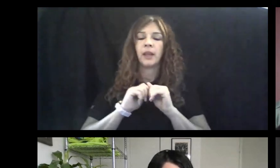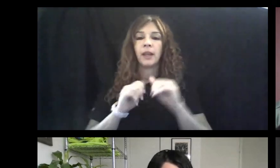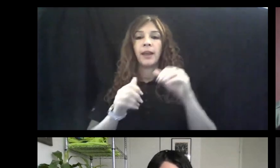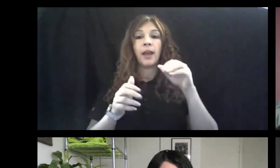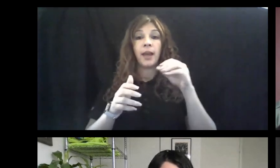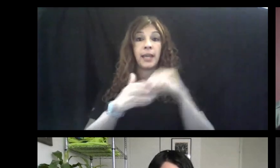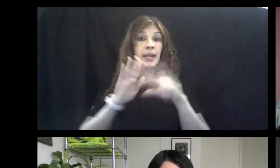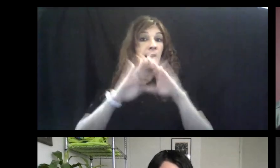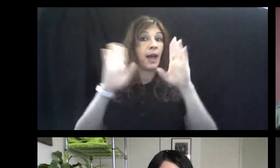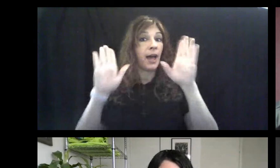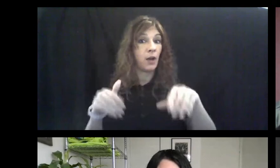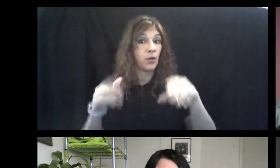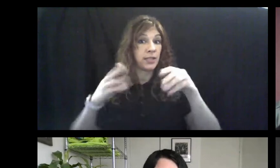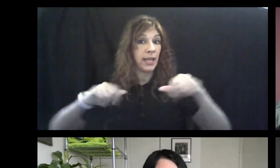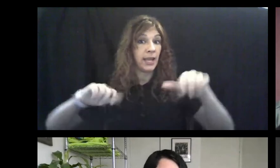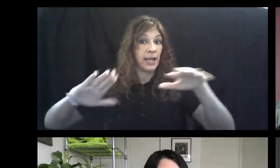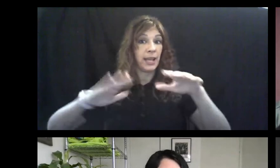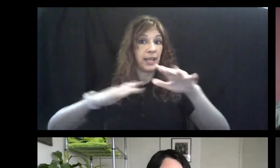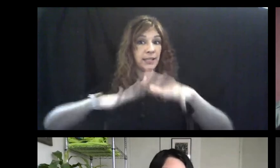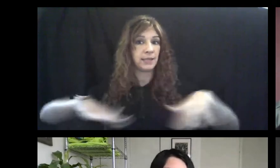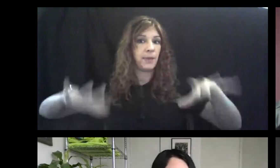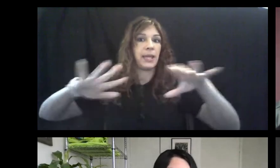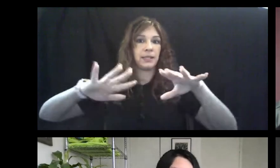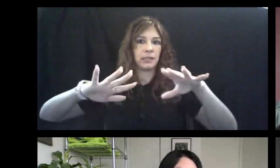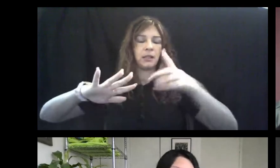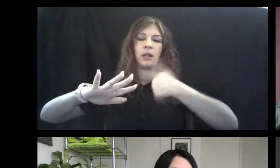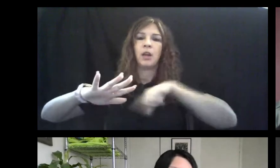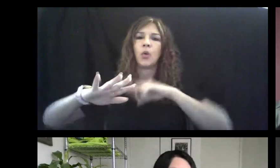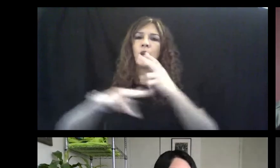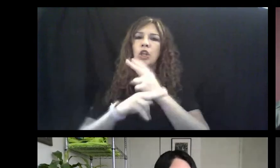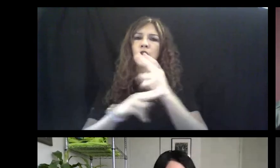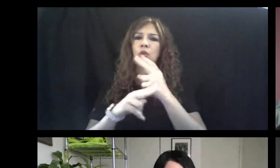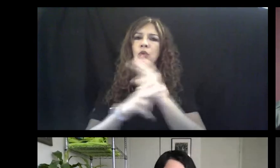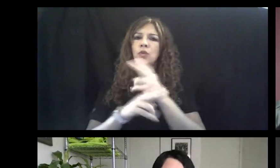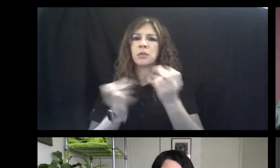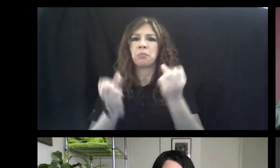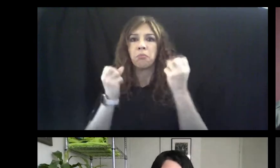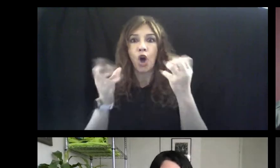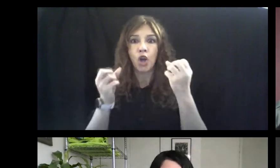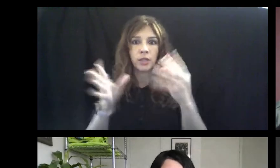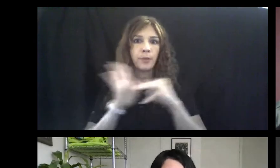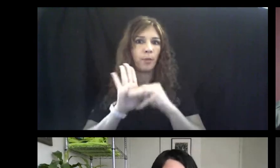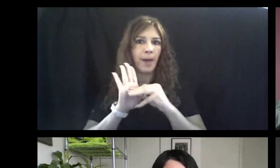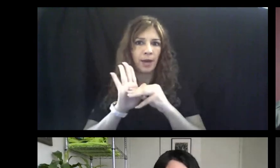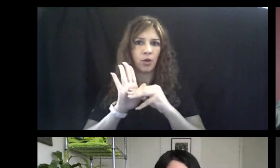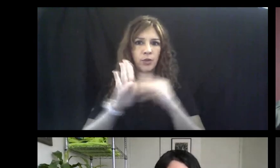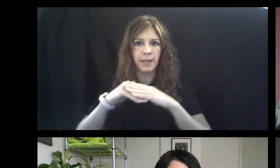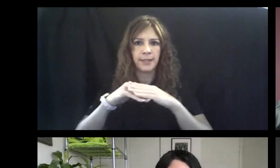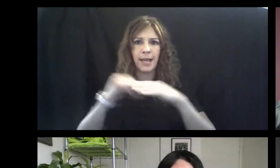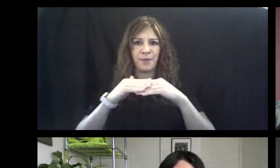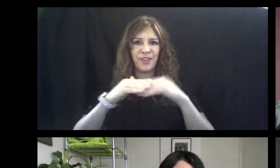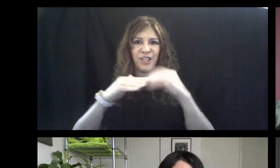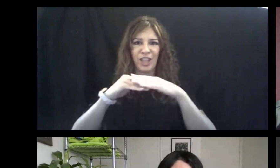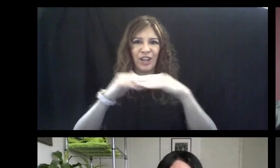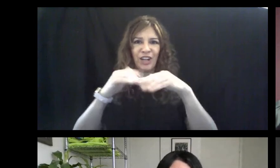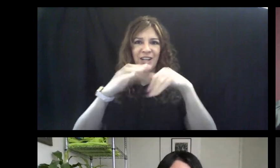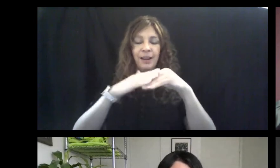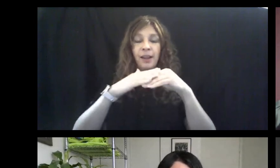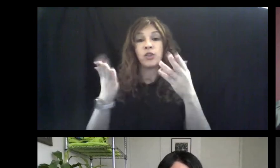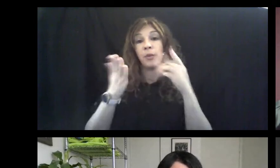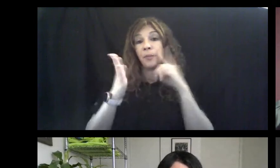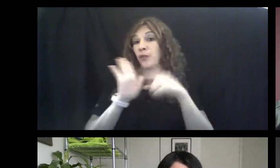the housing and land space, is that we use multiple models on top of each other, right? So we have perhaps